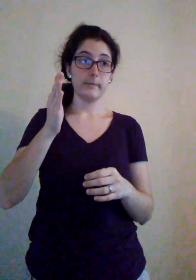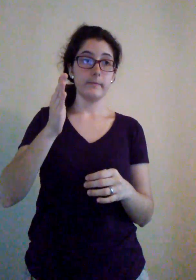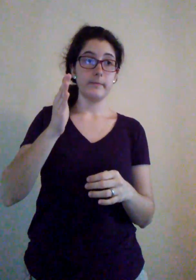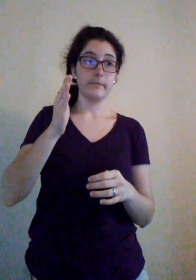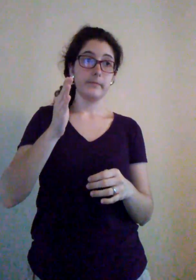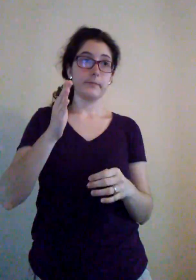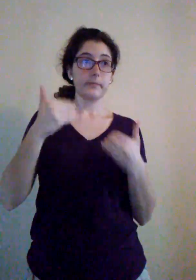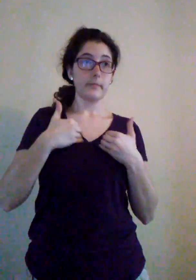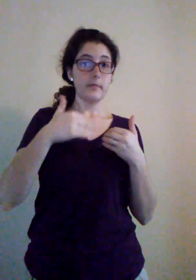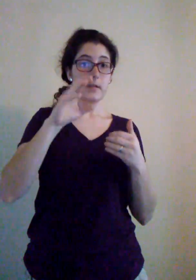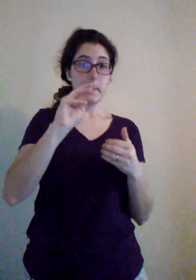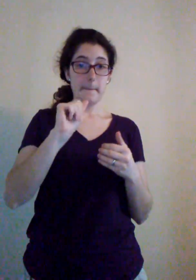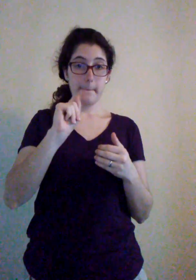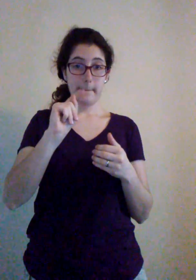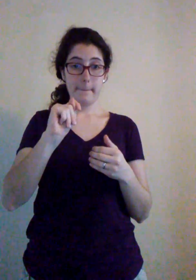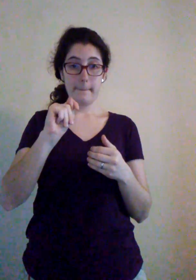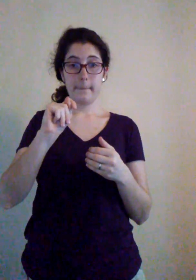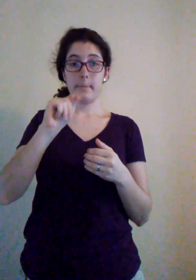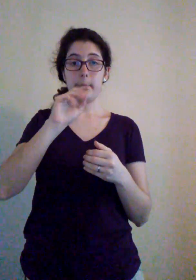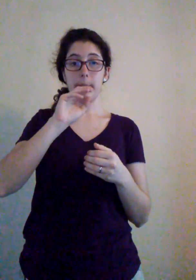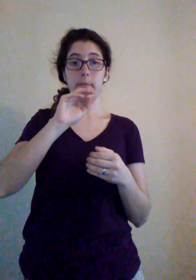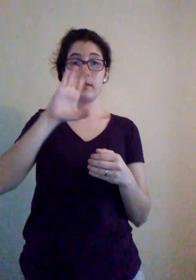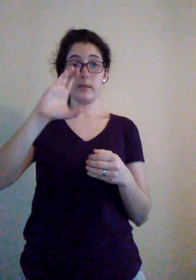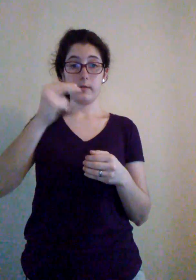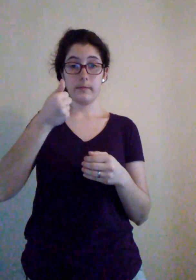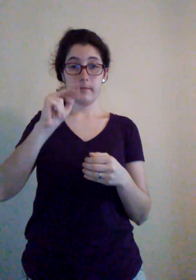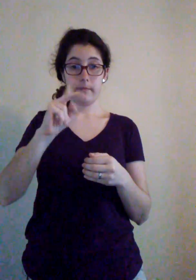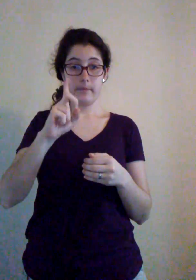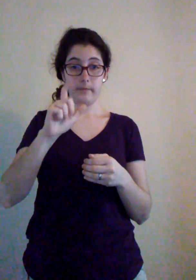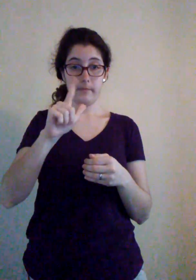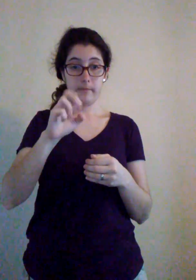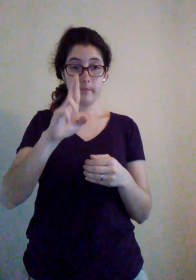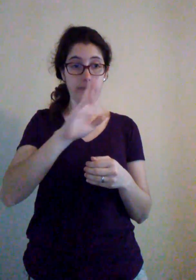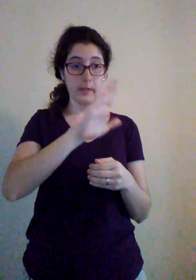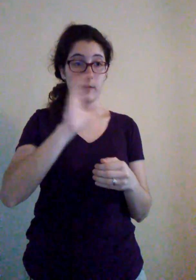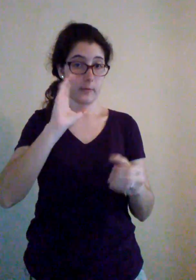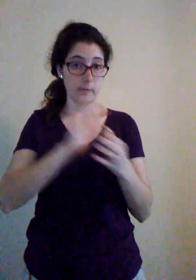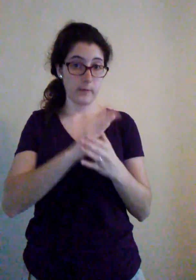marriage in today's world. I hope you'll tune in tomorrow. I'm your host, Tony Reinke. Thanks for listening.